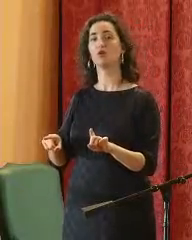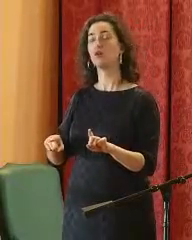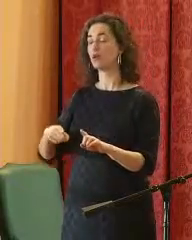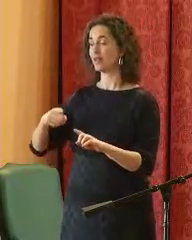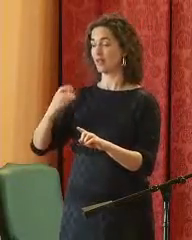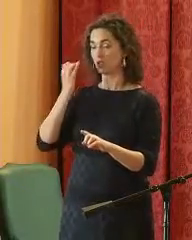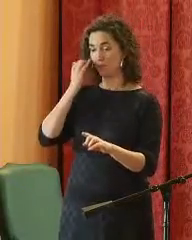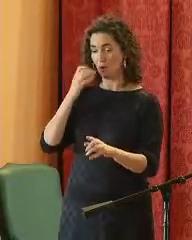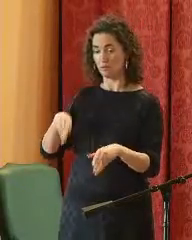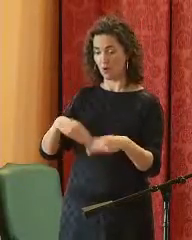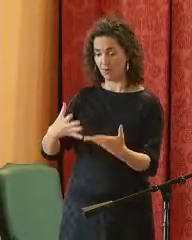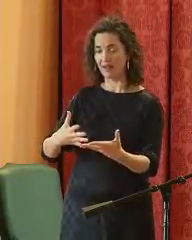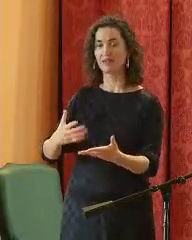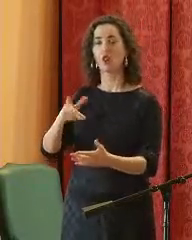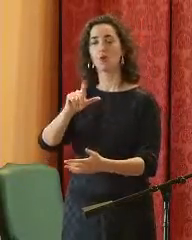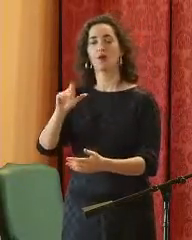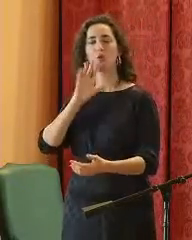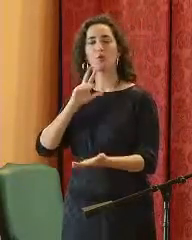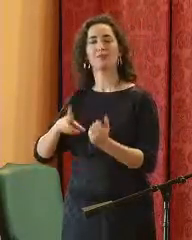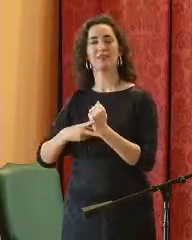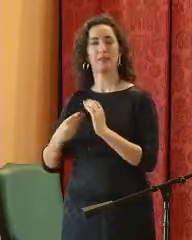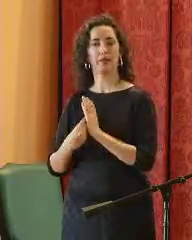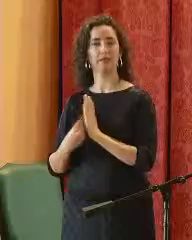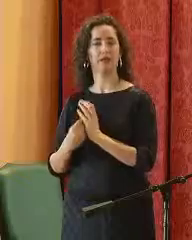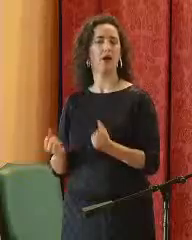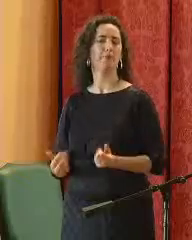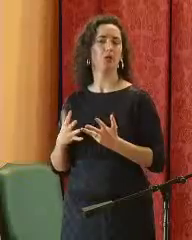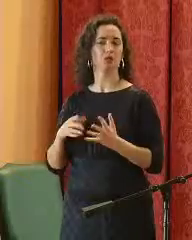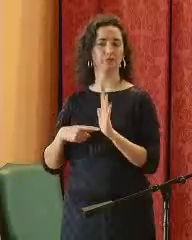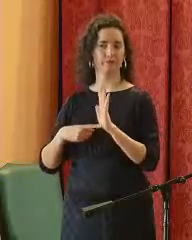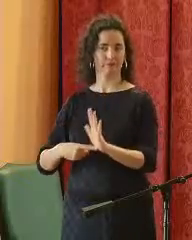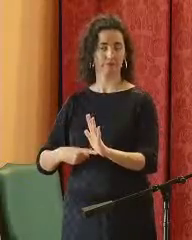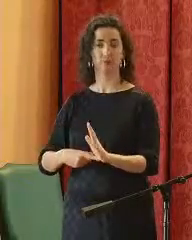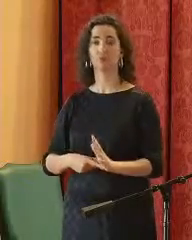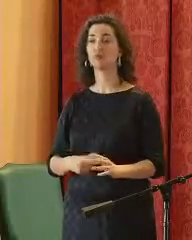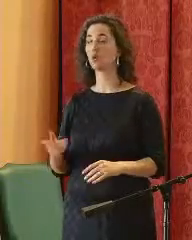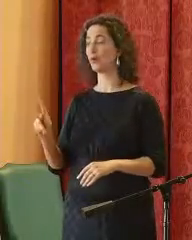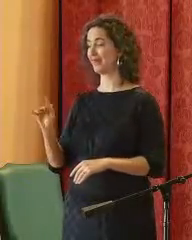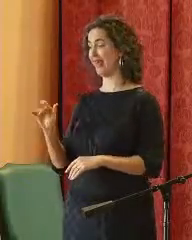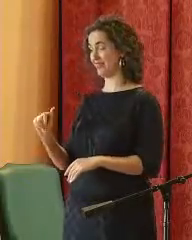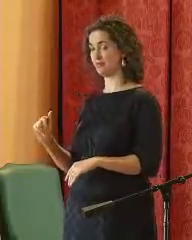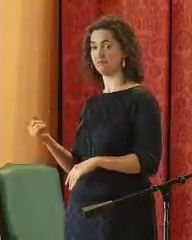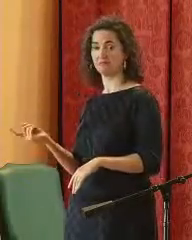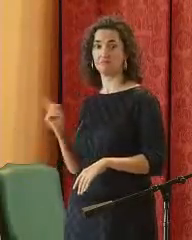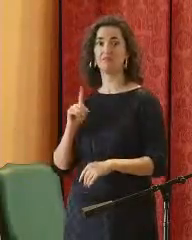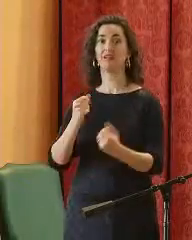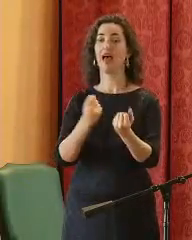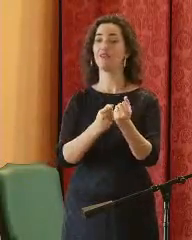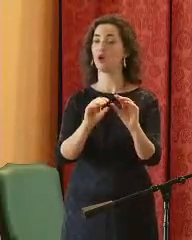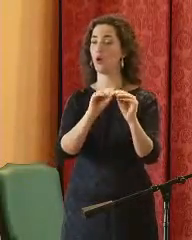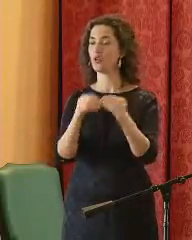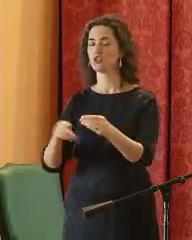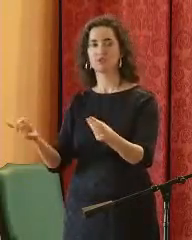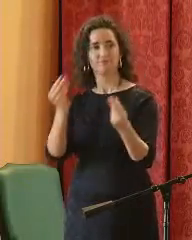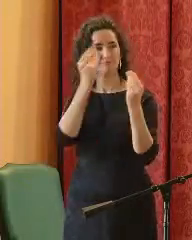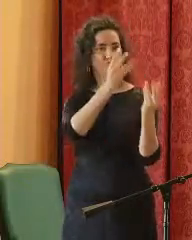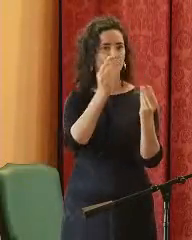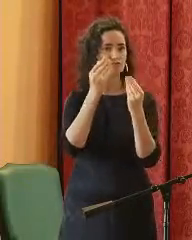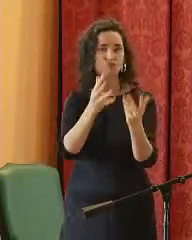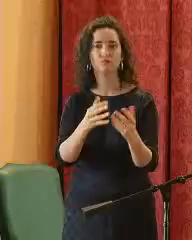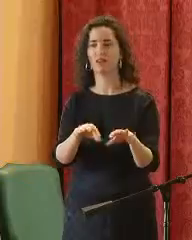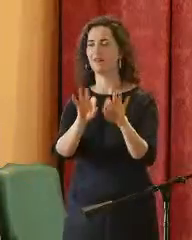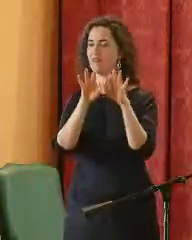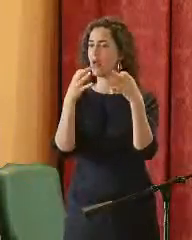savings to Louisiana. Kathy shared this information with advocacy organizations, families, and